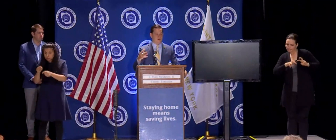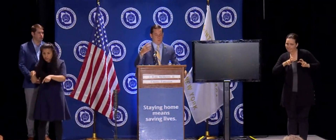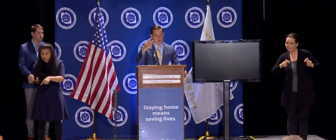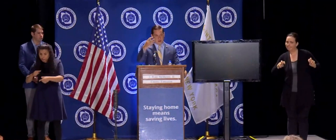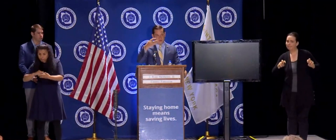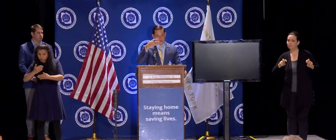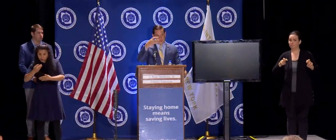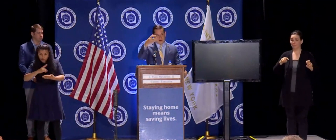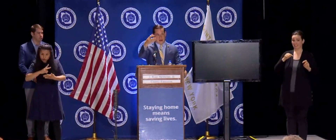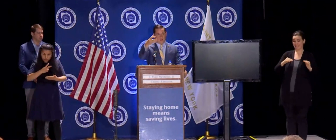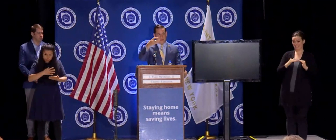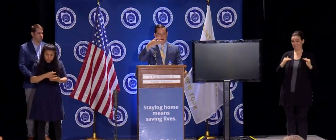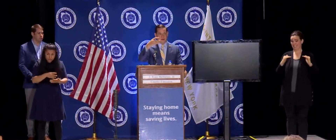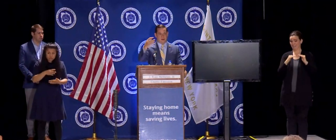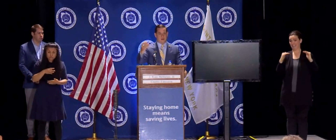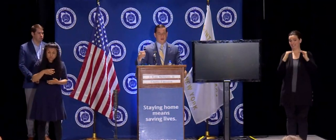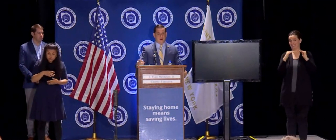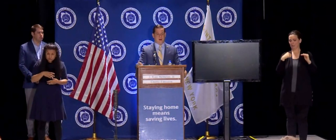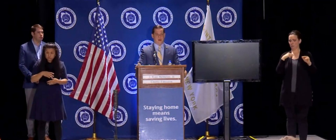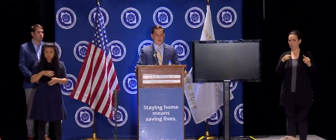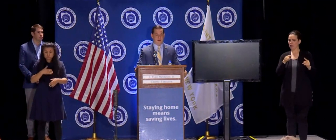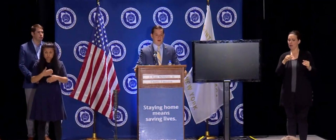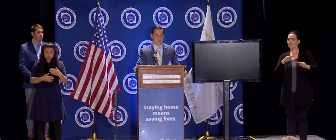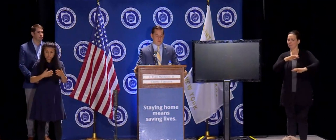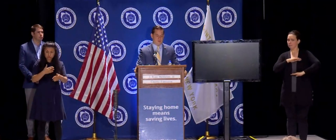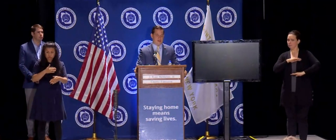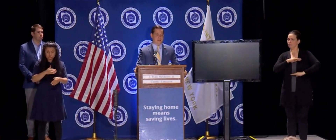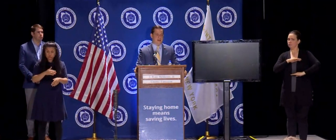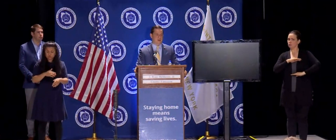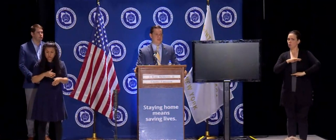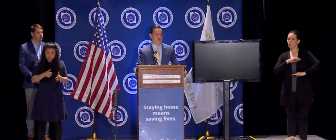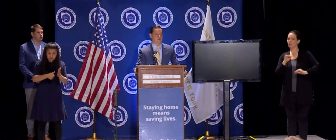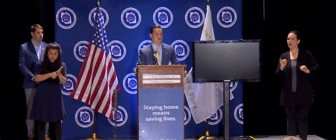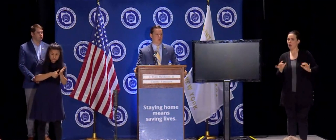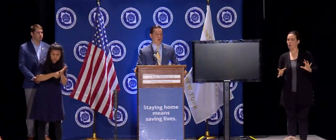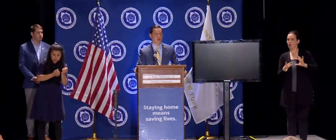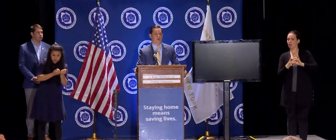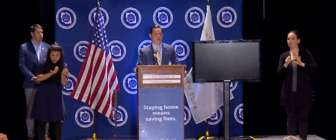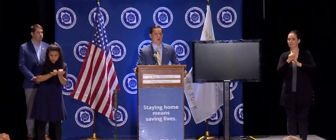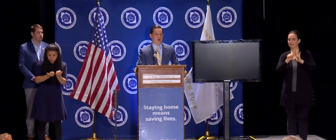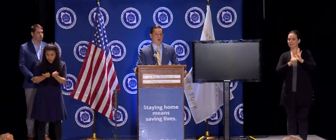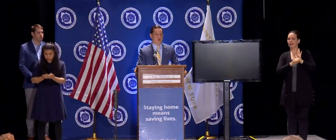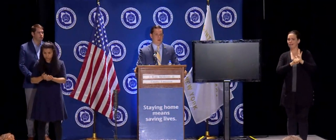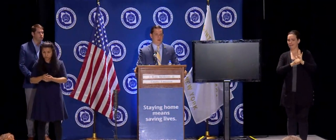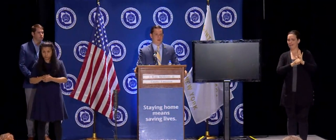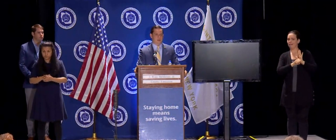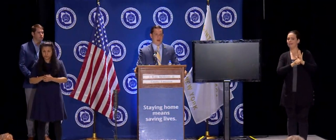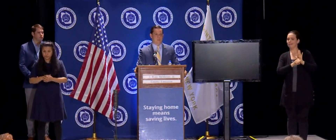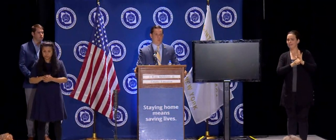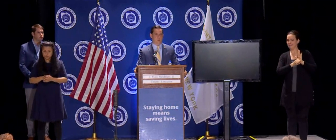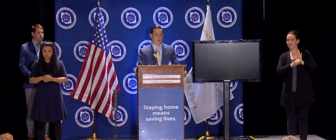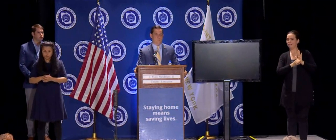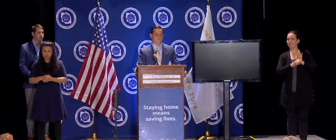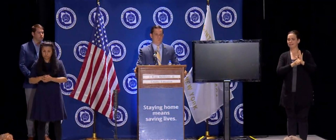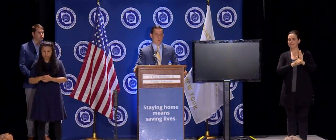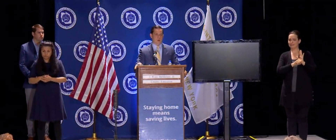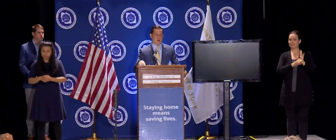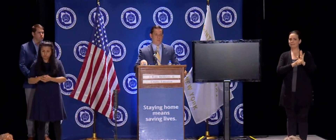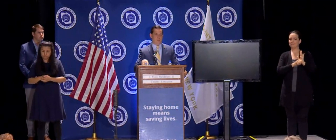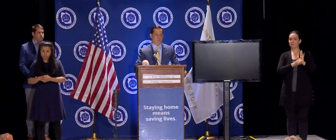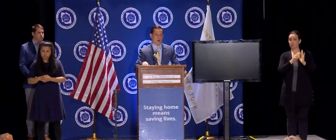Now we have a state outlet and a direct tie into the second floor in the Capitol